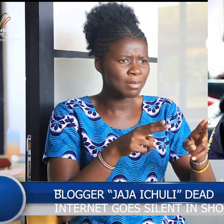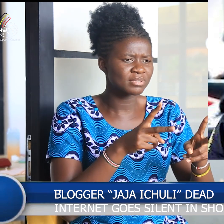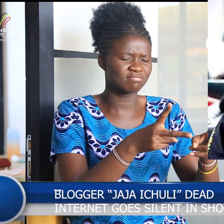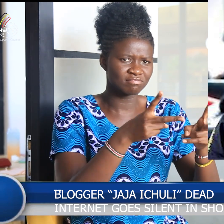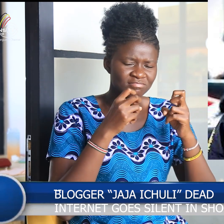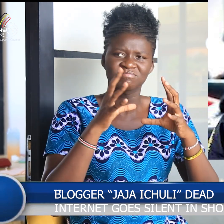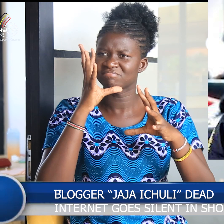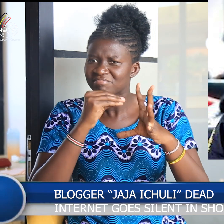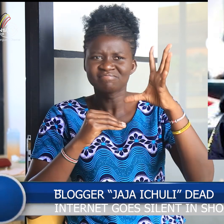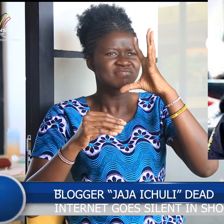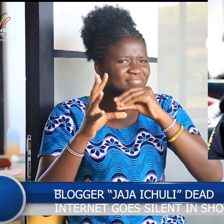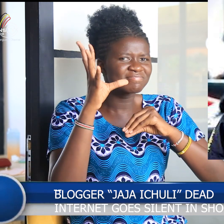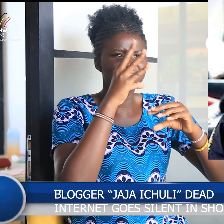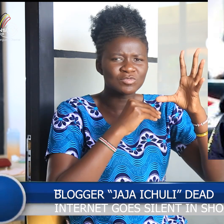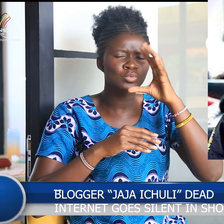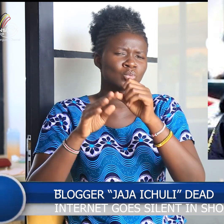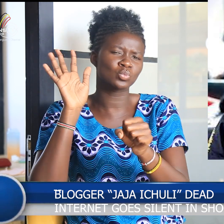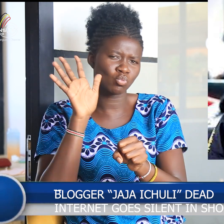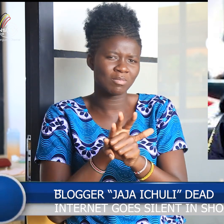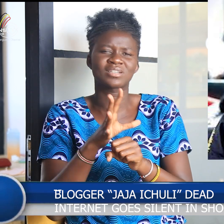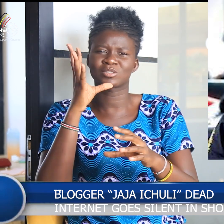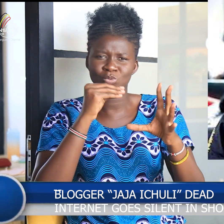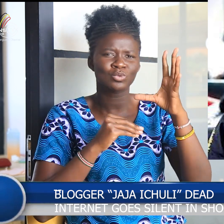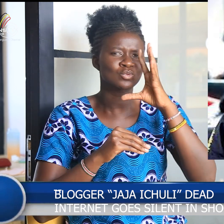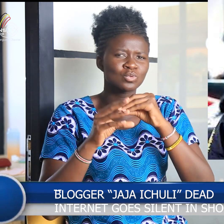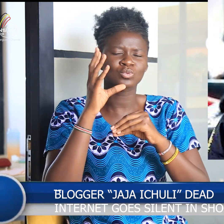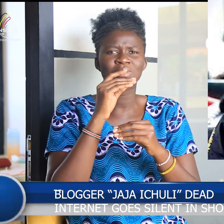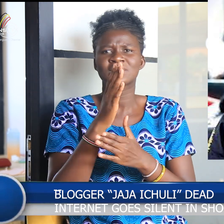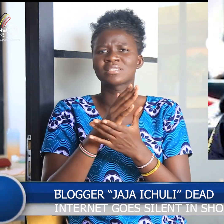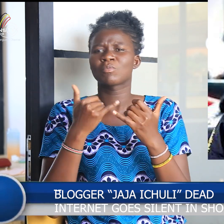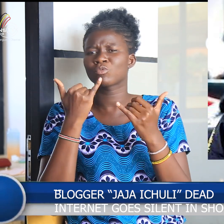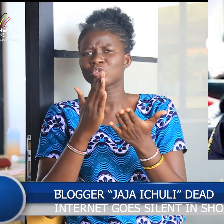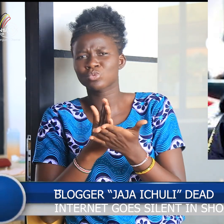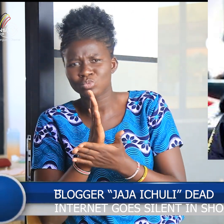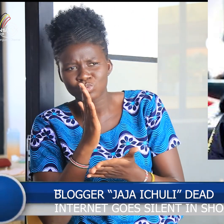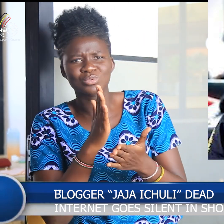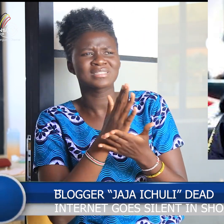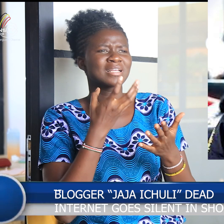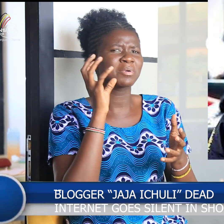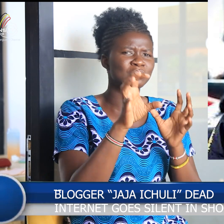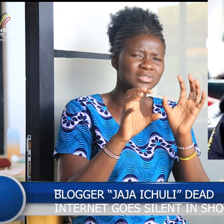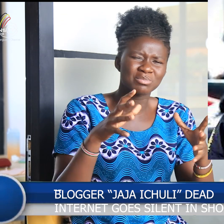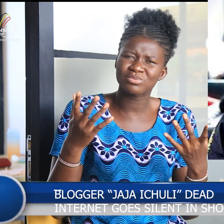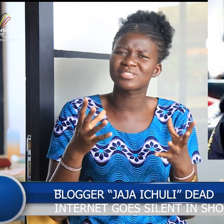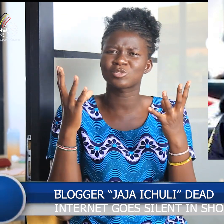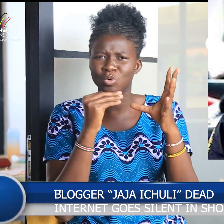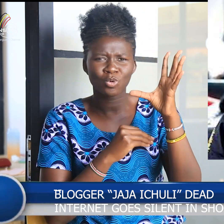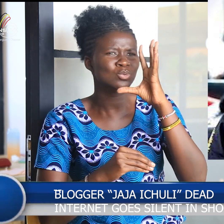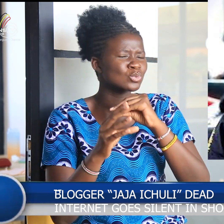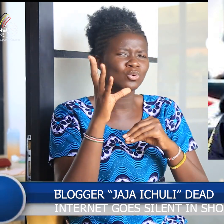a lot of content on the internet. Where there was any story, he would comment on it and post it on